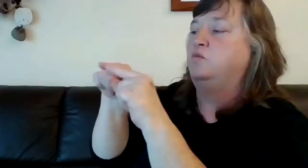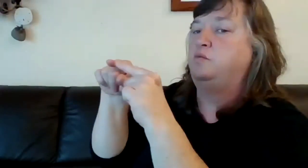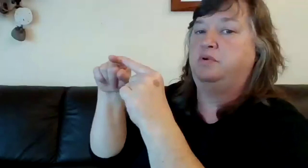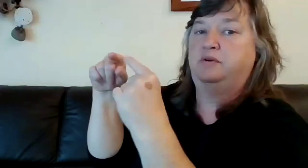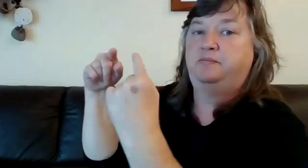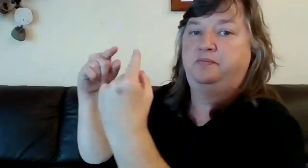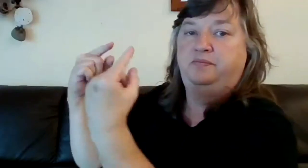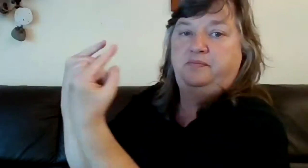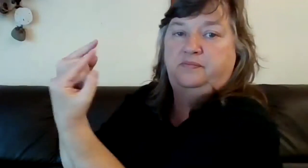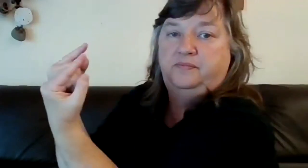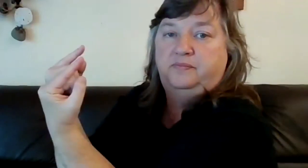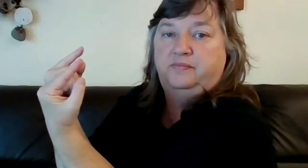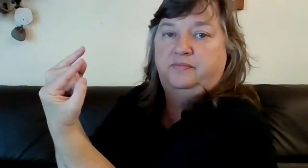Group.